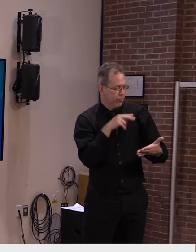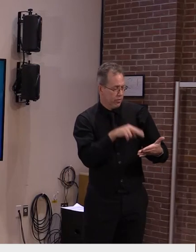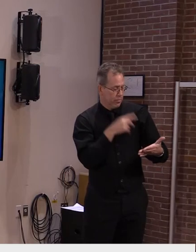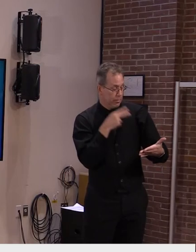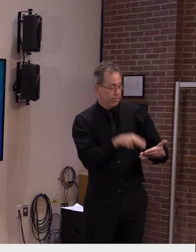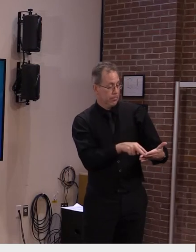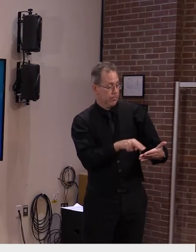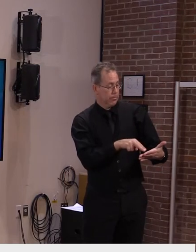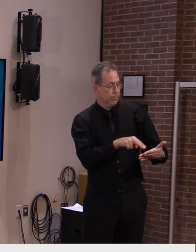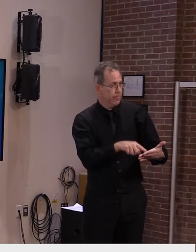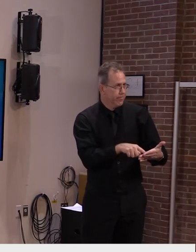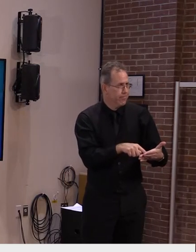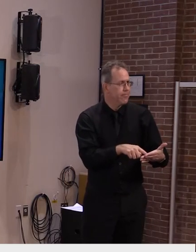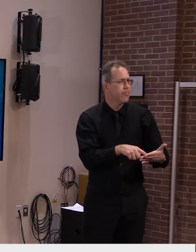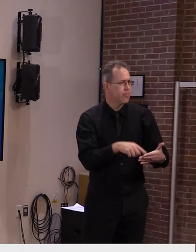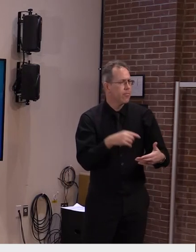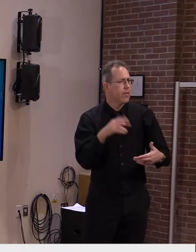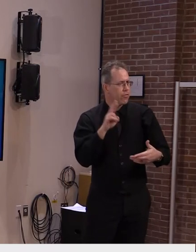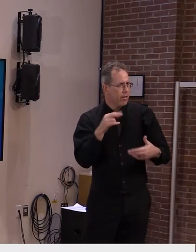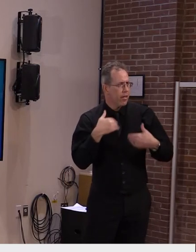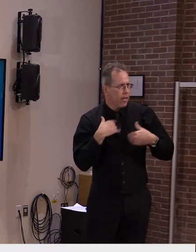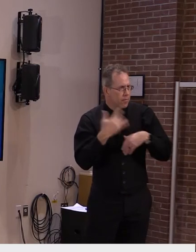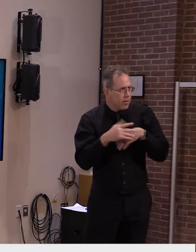I don't see